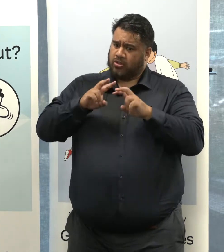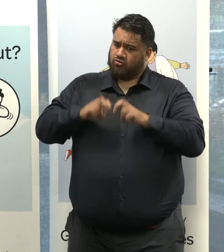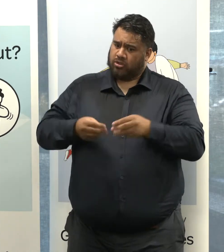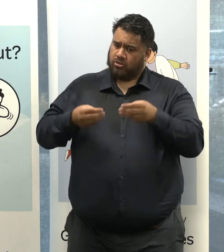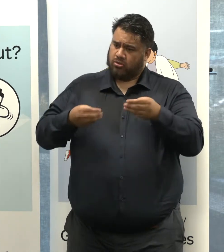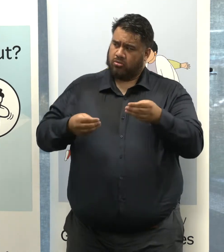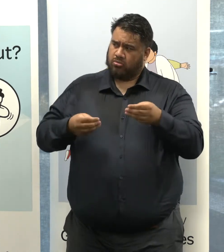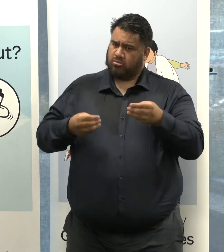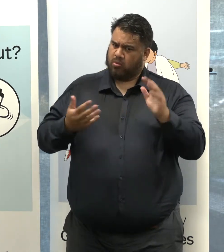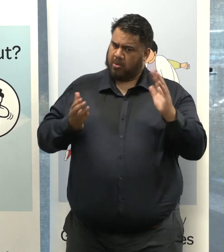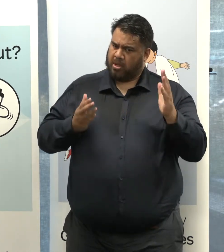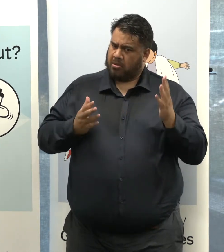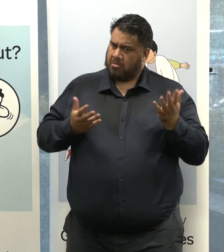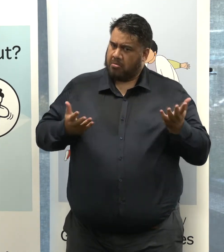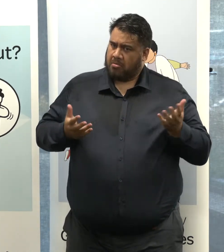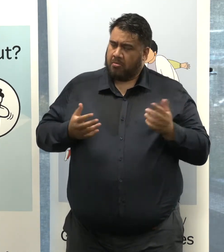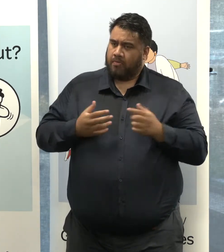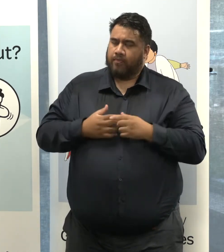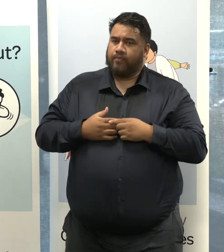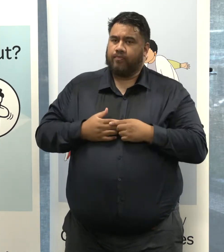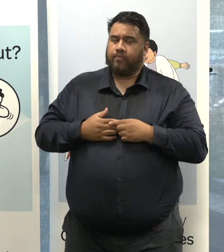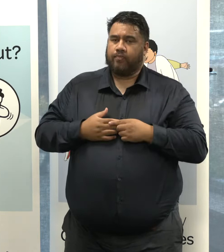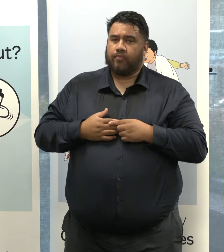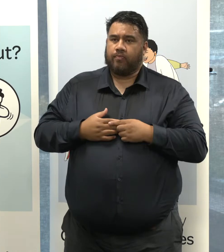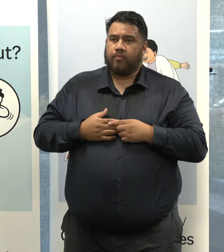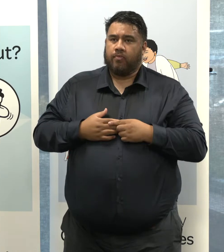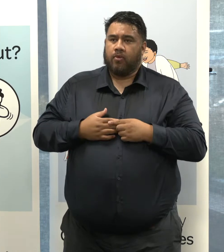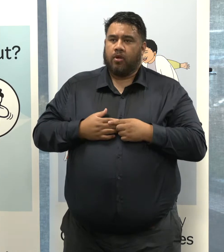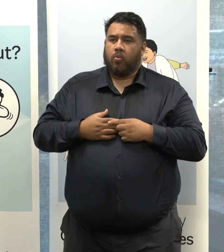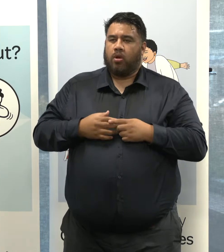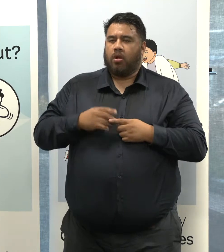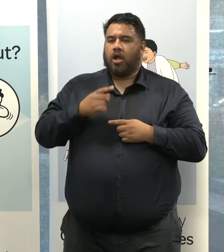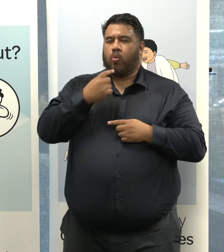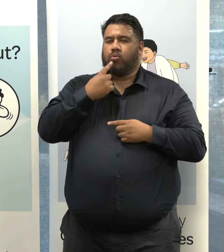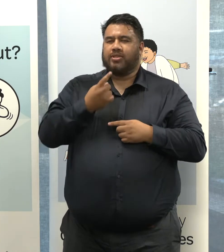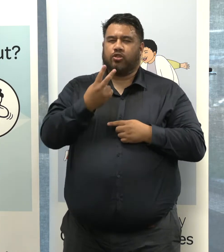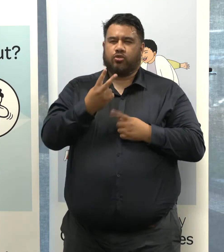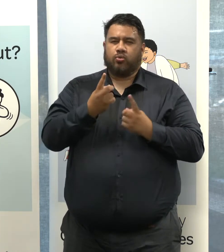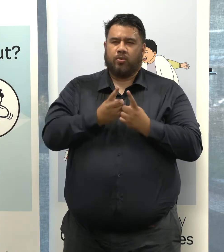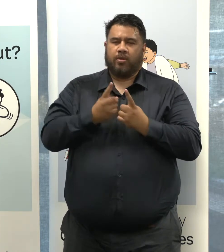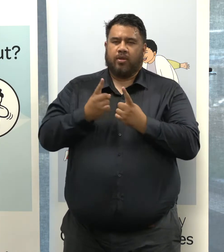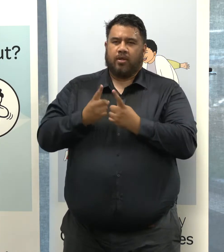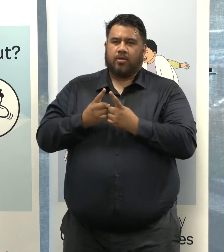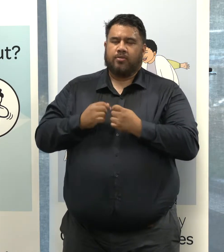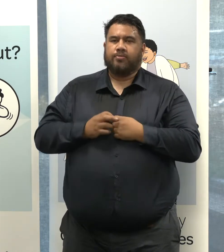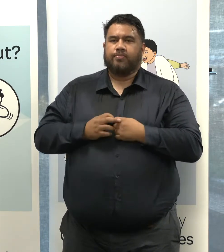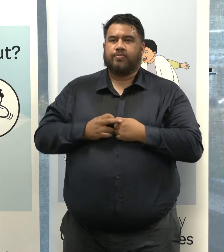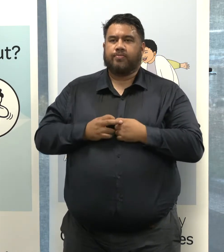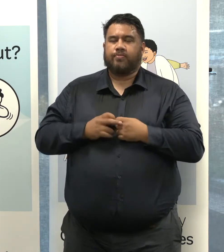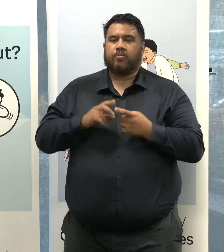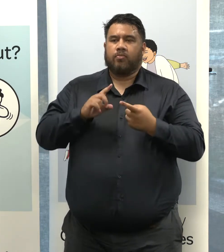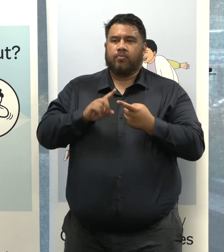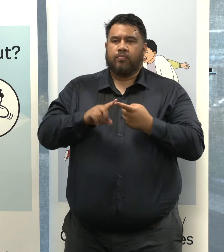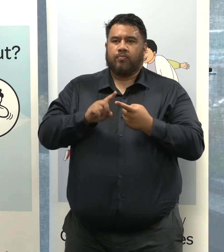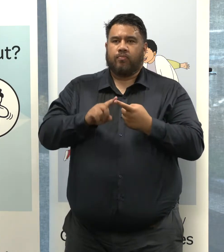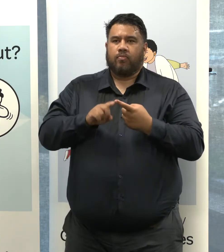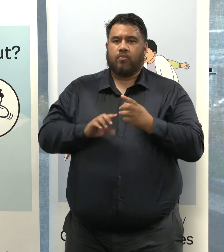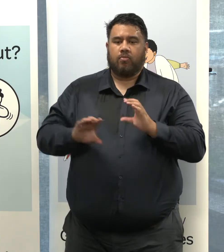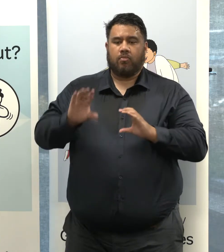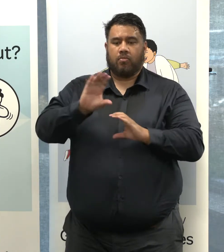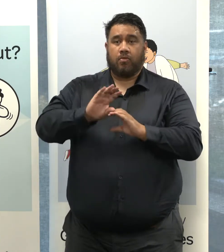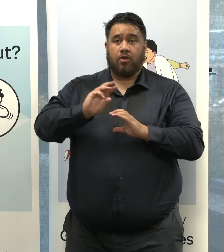Zealand? Well, I'll make two comments. First of all, there's no doubt that boosters